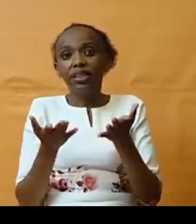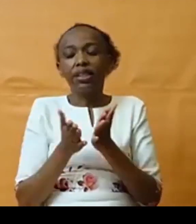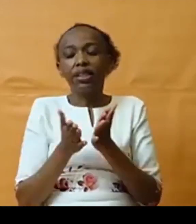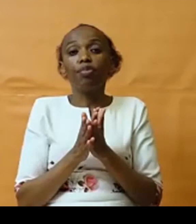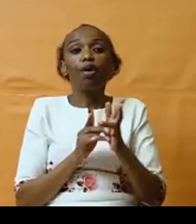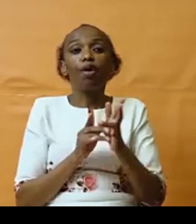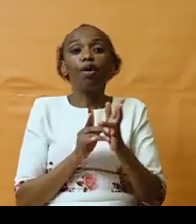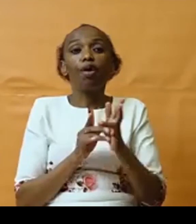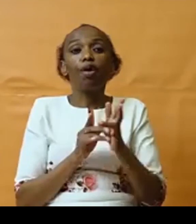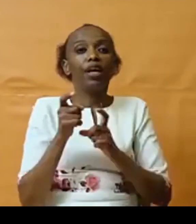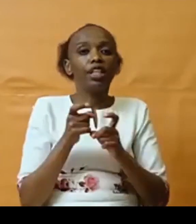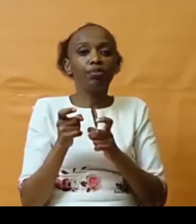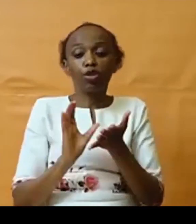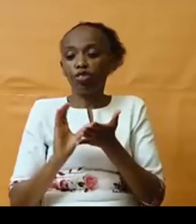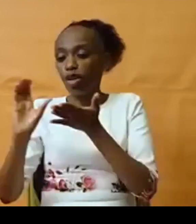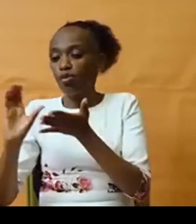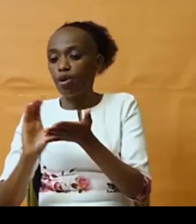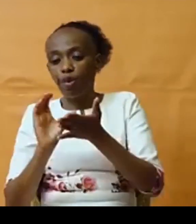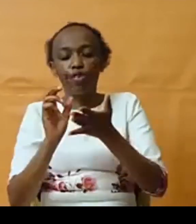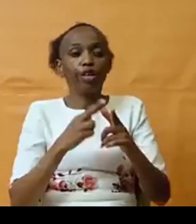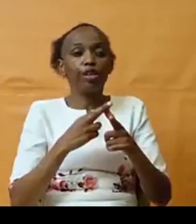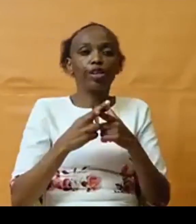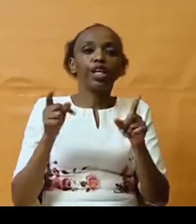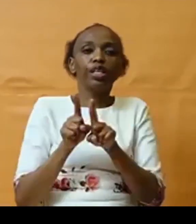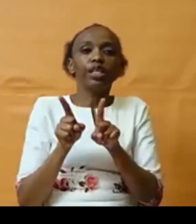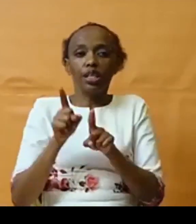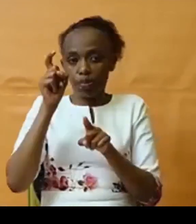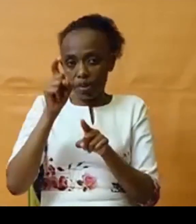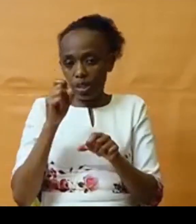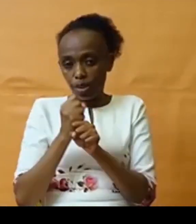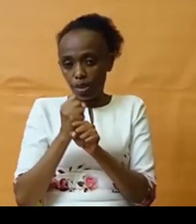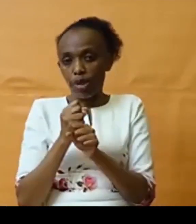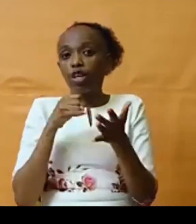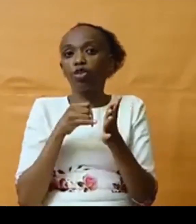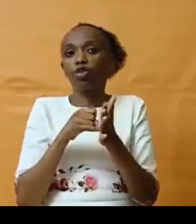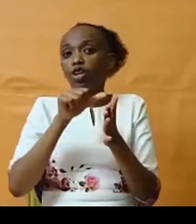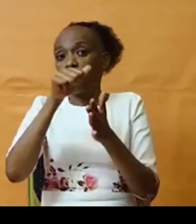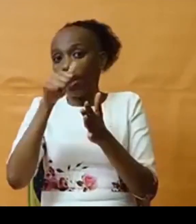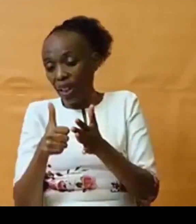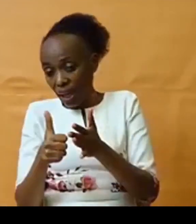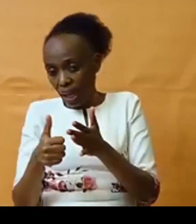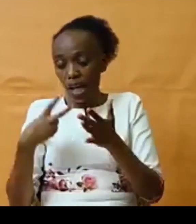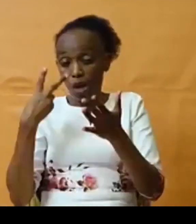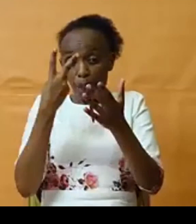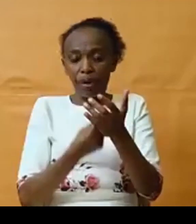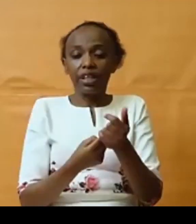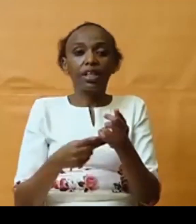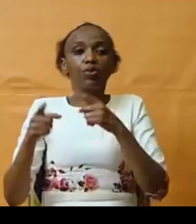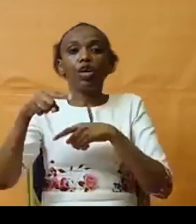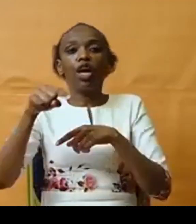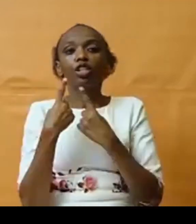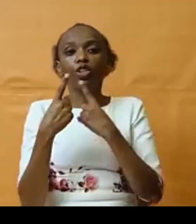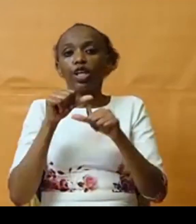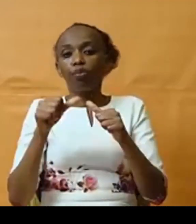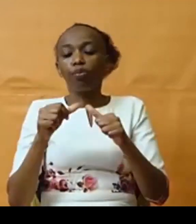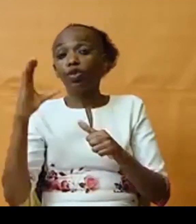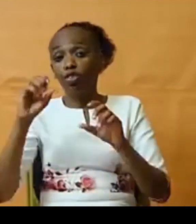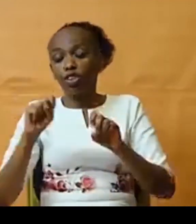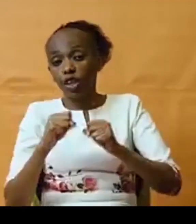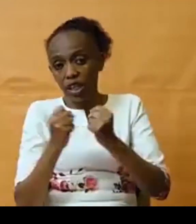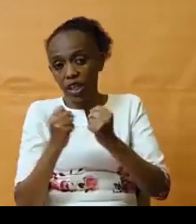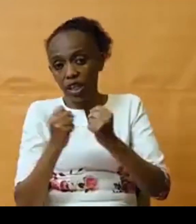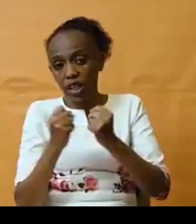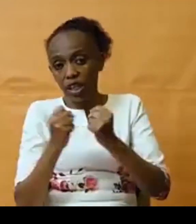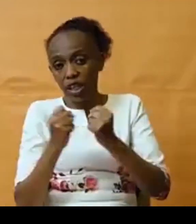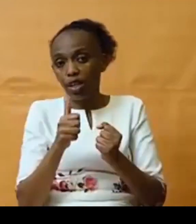to be inclusive of other stakeholders. We're talking about civil societies, the private sector, as well as the public sector, with the